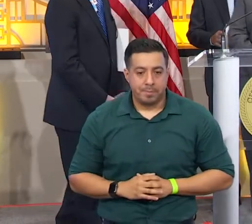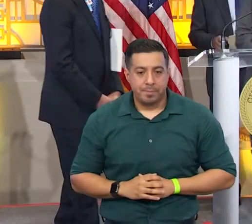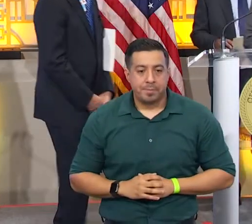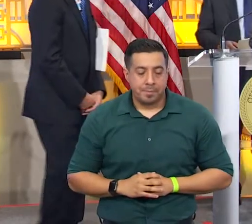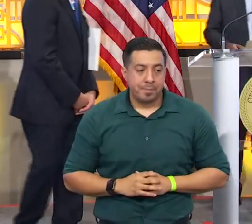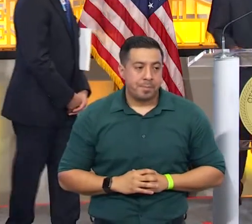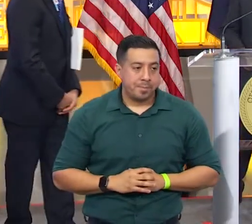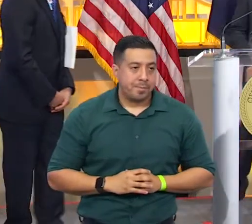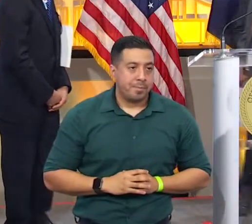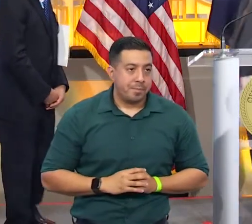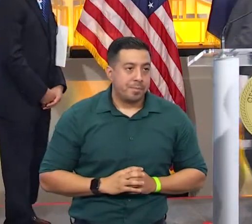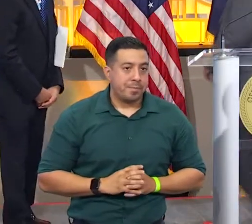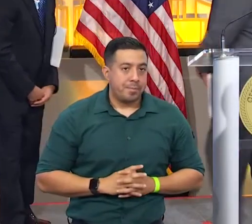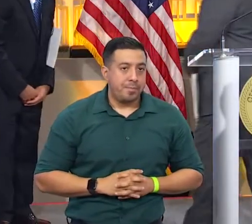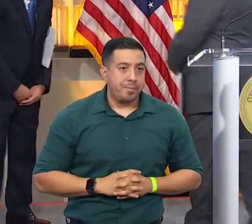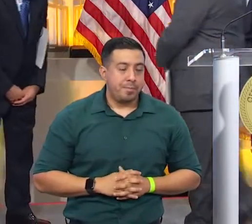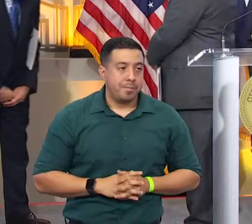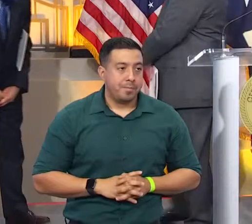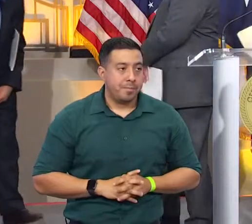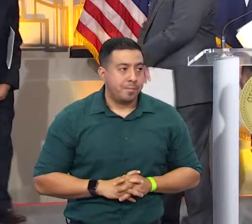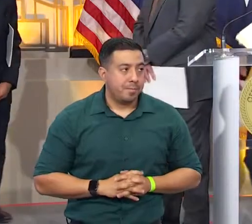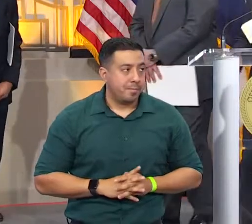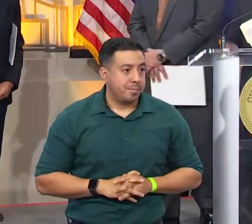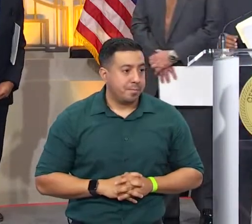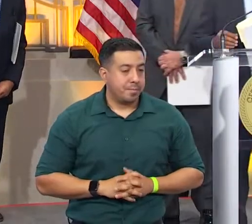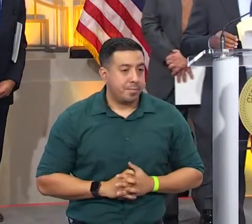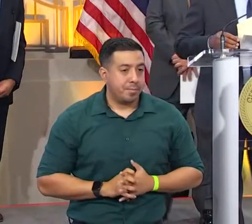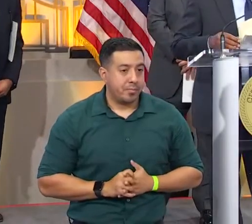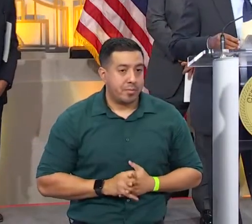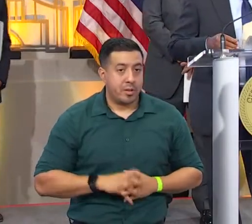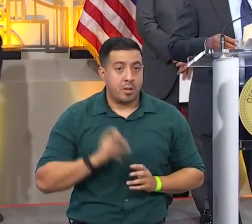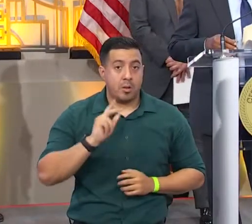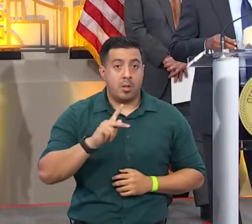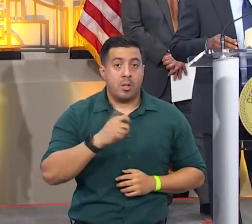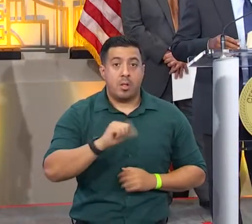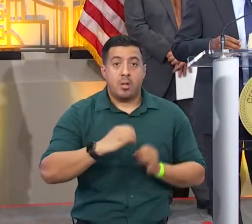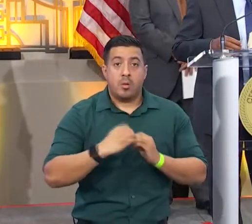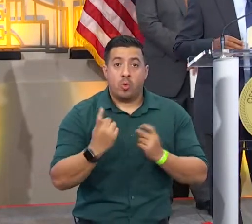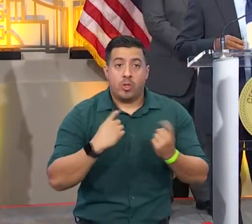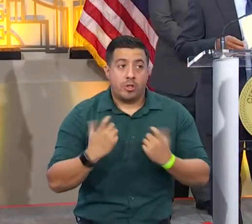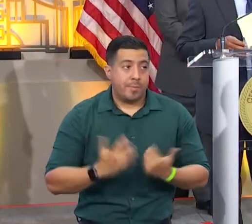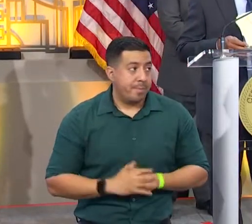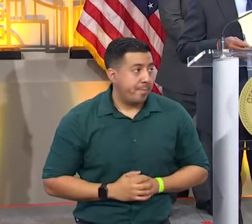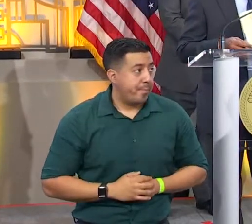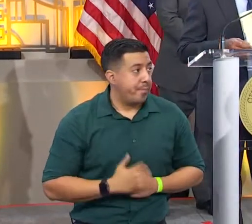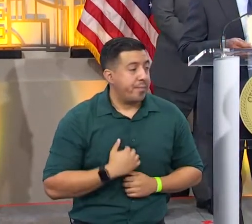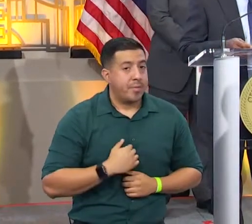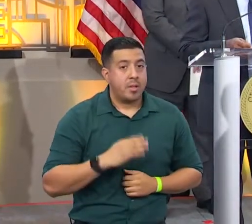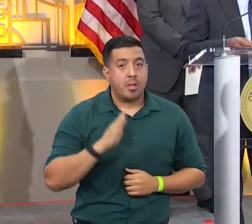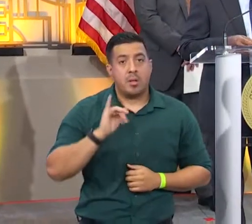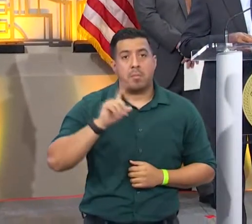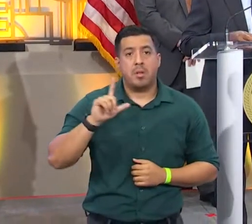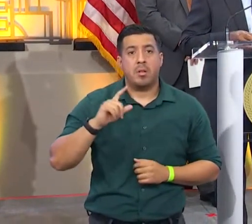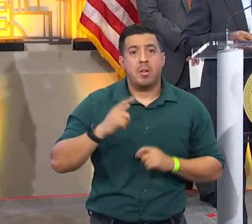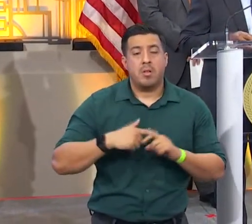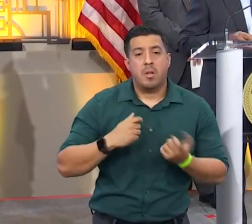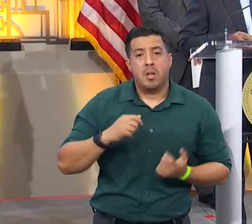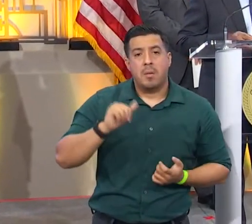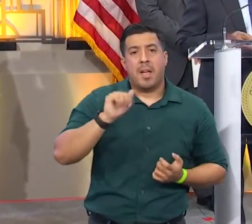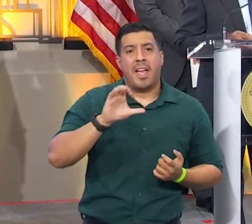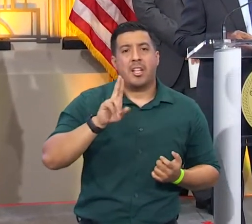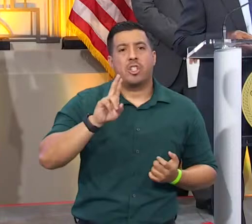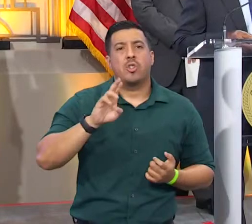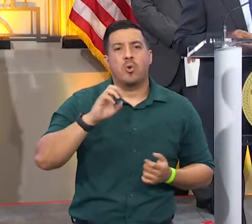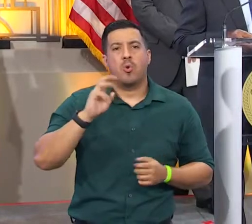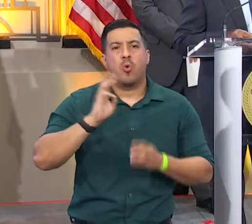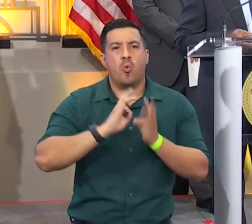All right, any other questions? Yes, sir. Hey there, Bill Waddell from AccuWeather. When